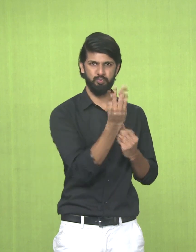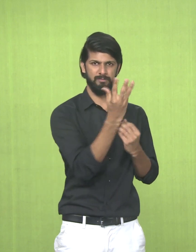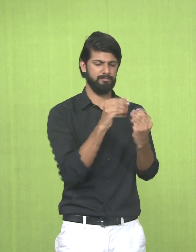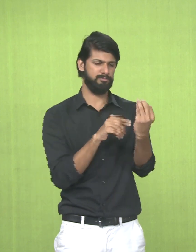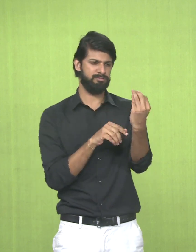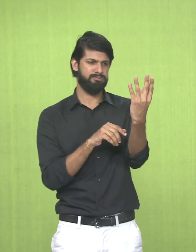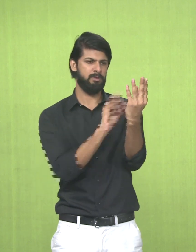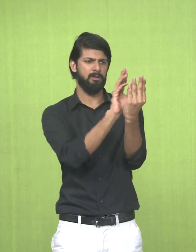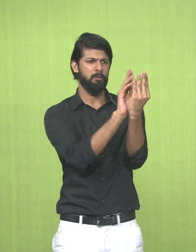Reveal,